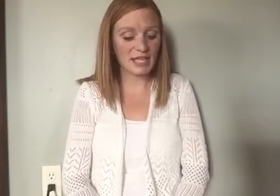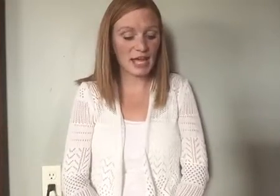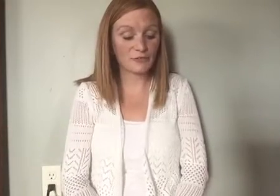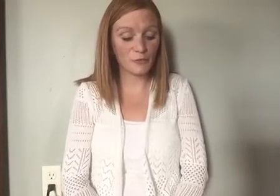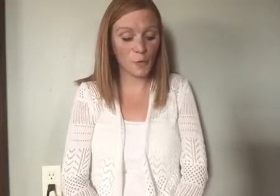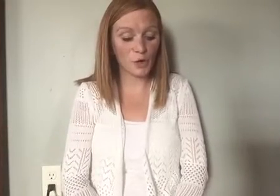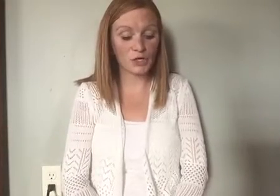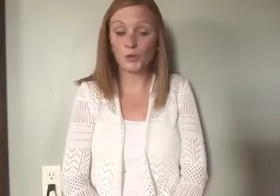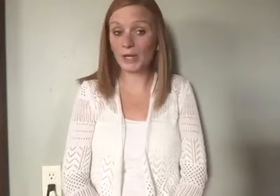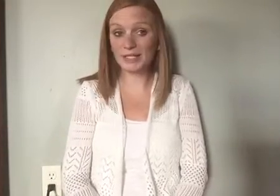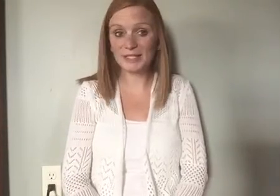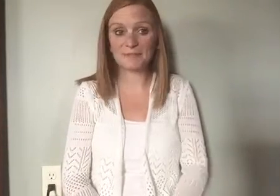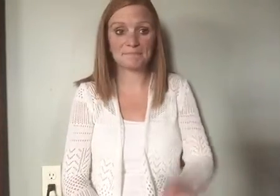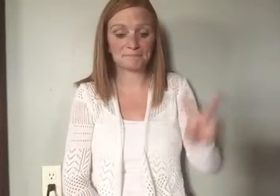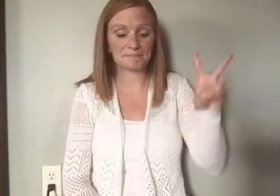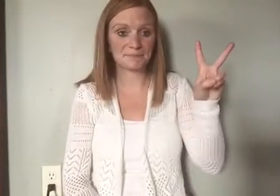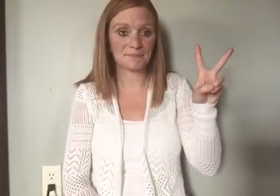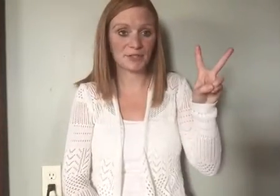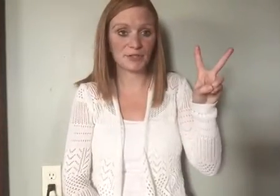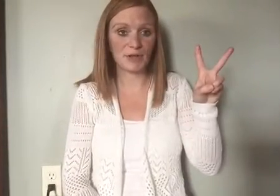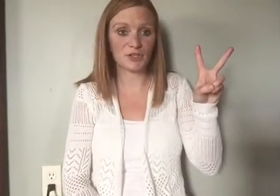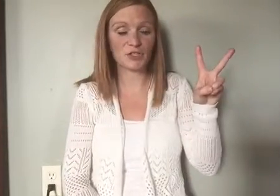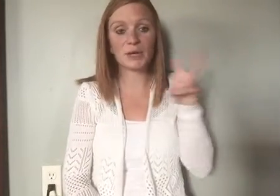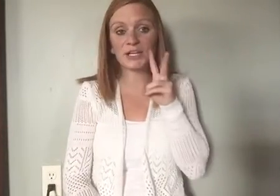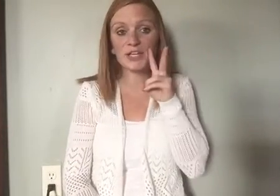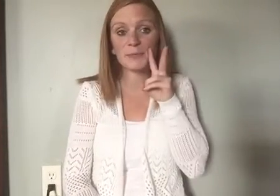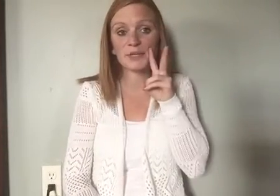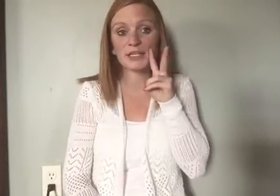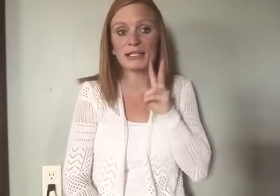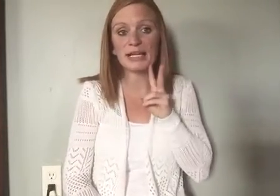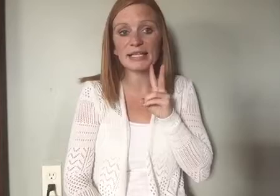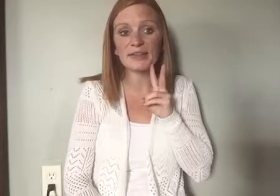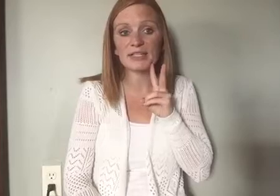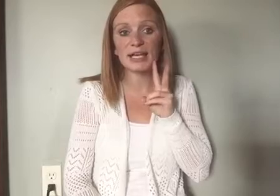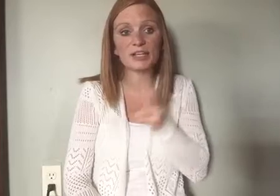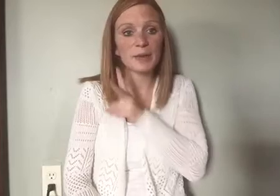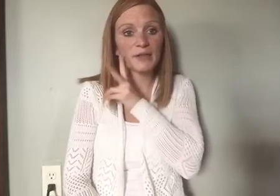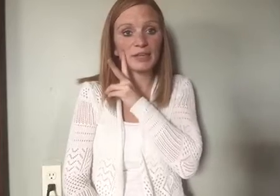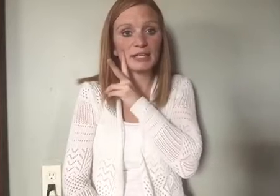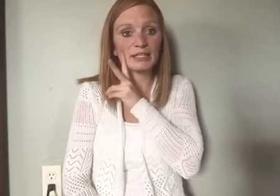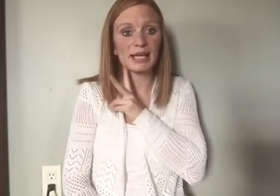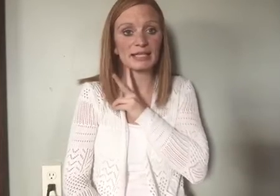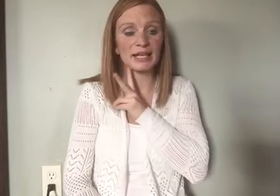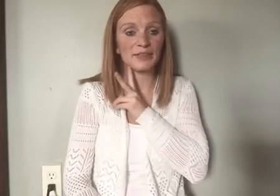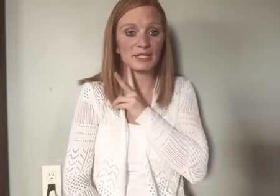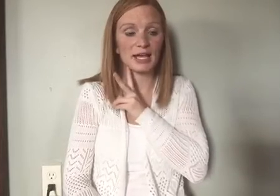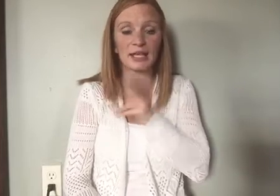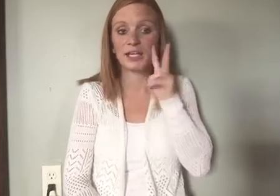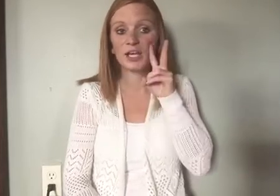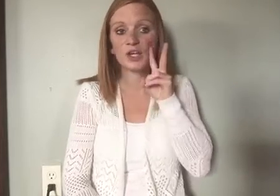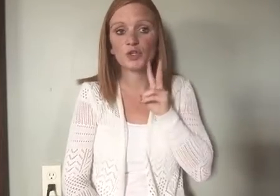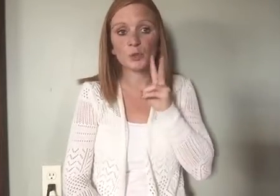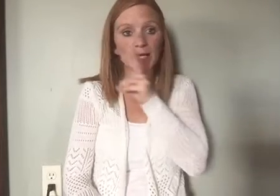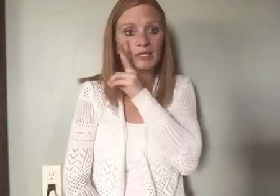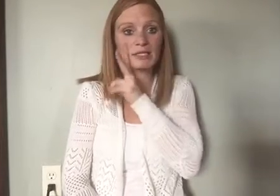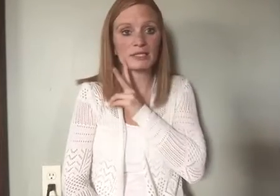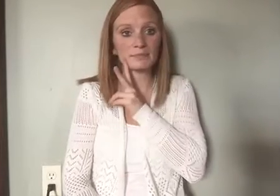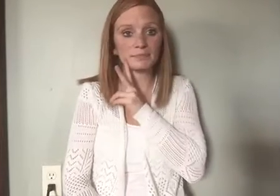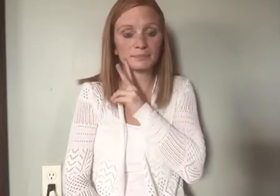sign for twins. So you have your two-hand shape, you're going to slide it down the side of your mouth and slide it down this side. Twins.